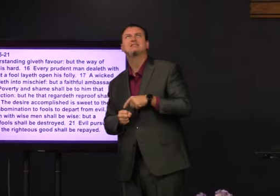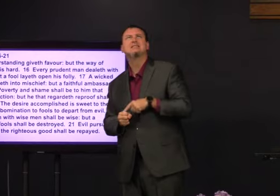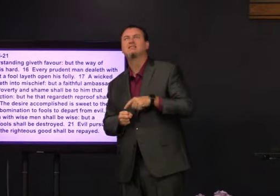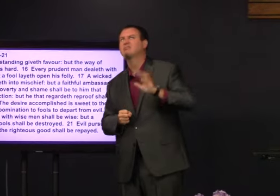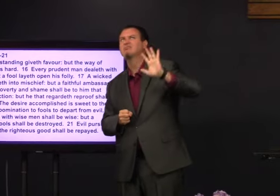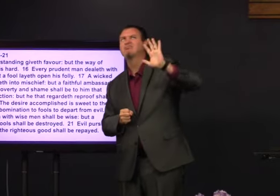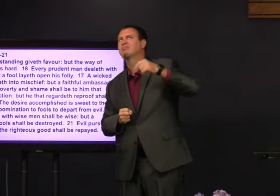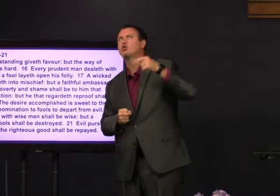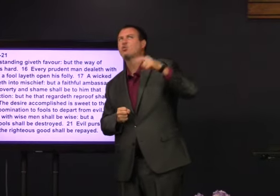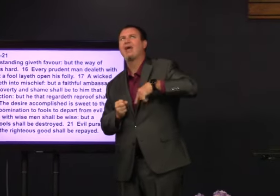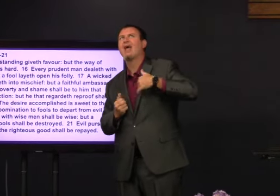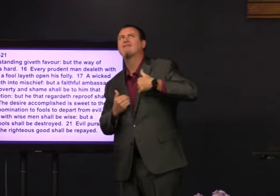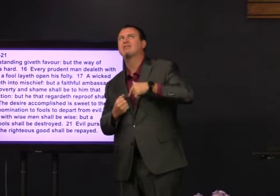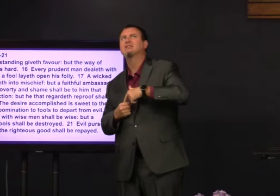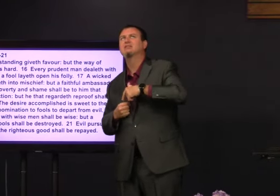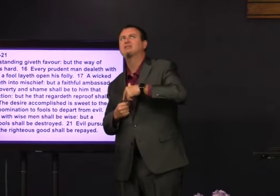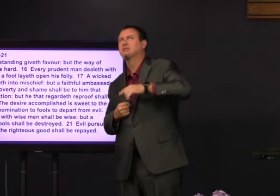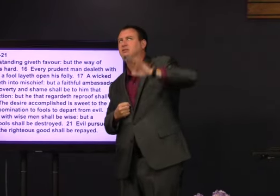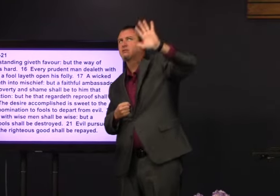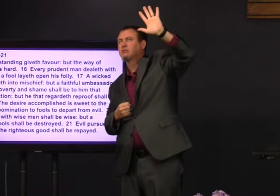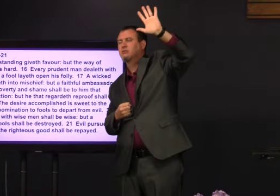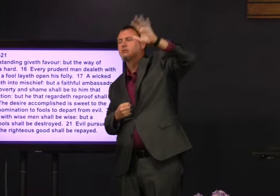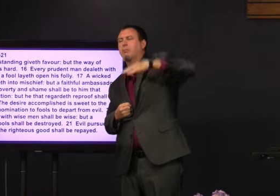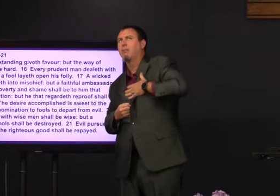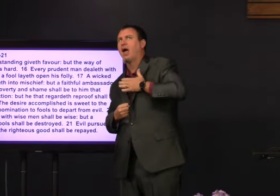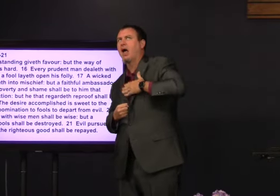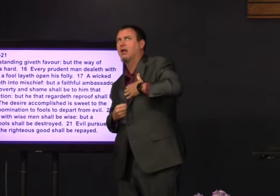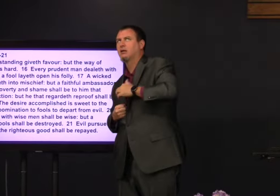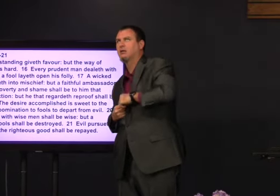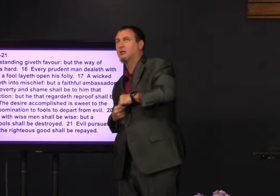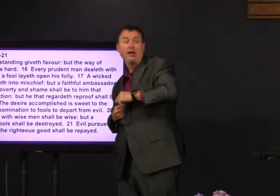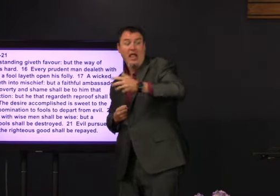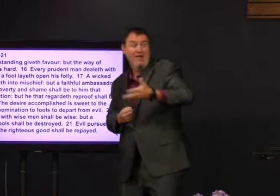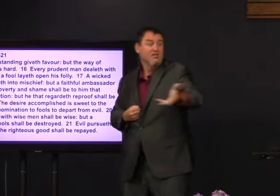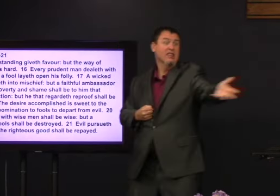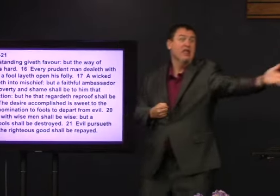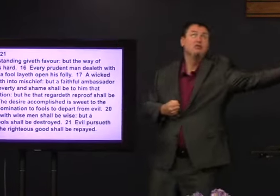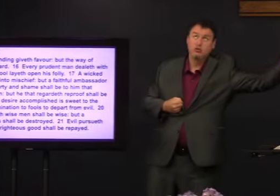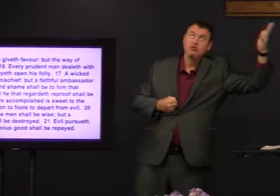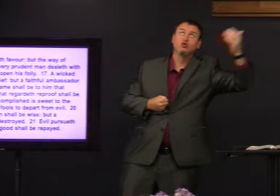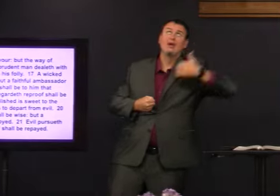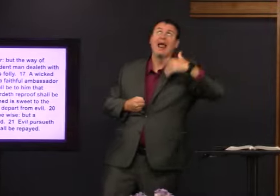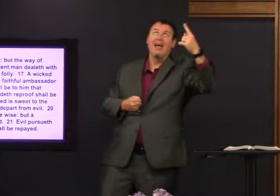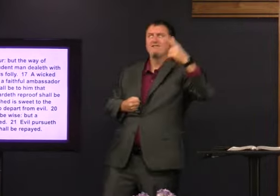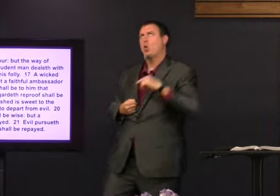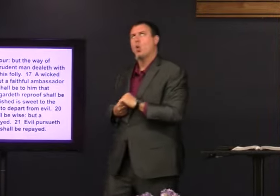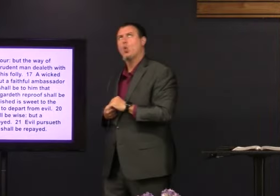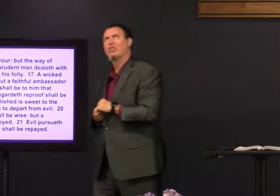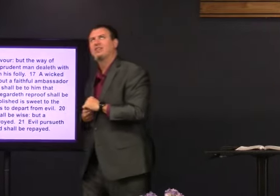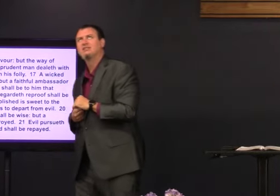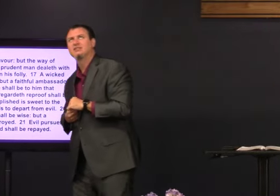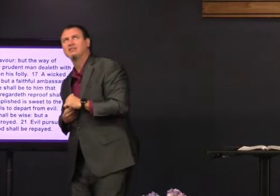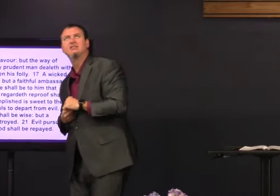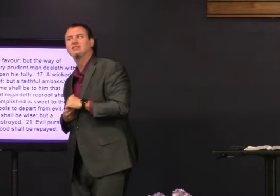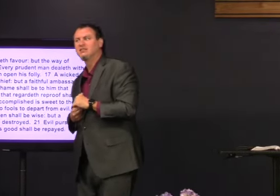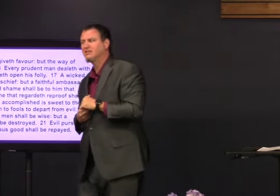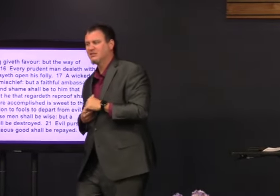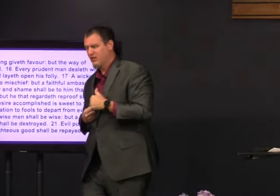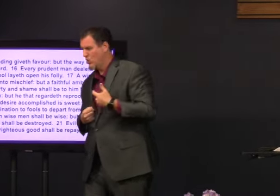Except for this one thing. I don't want you to have this. I've house, you can have it. Except this one thing.